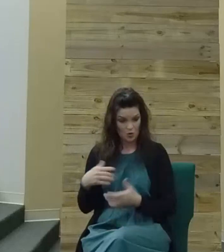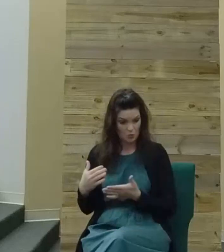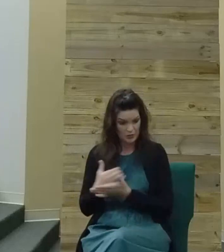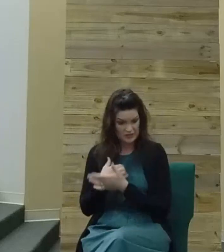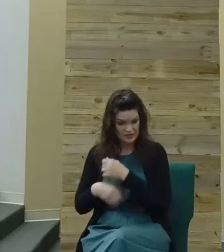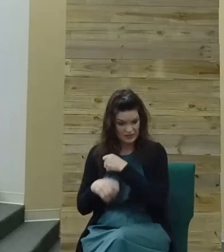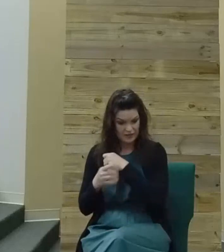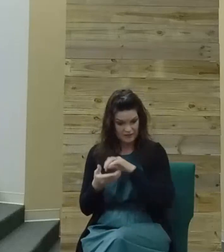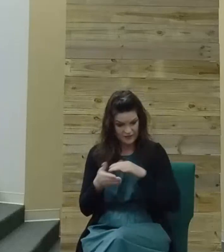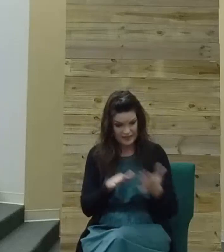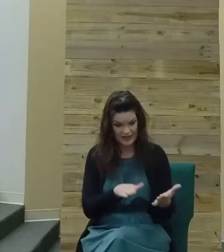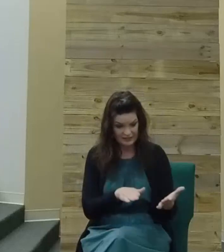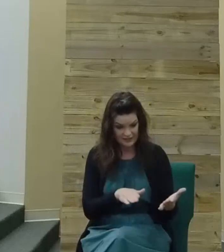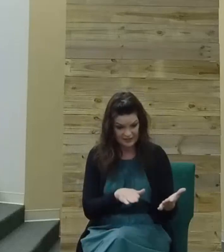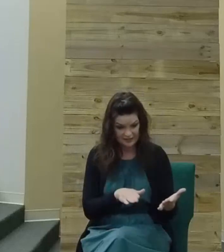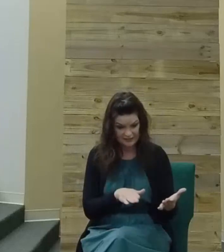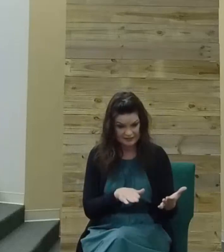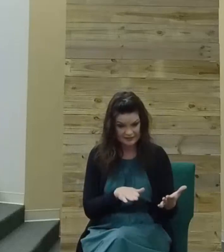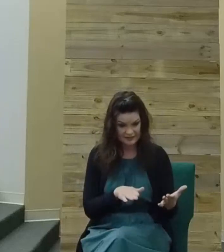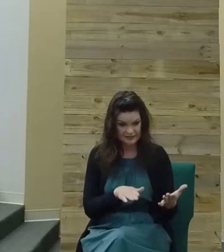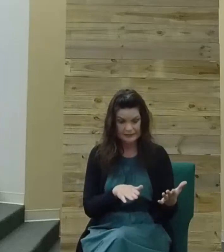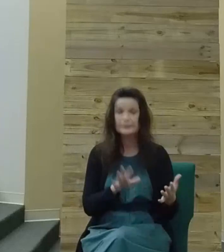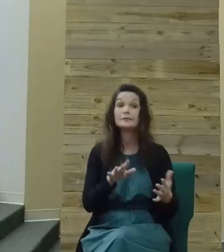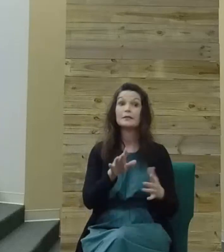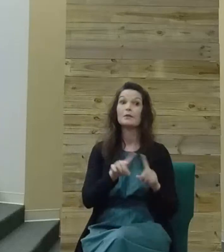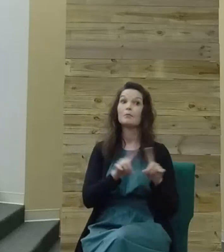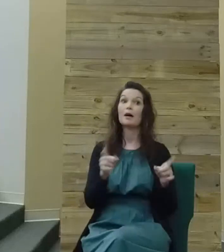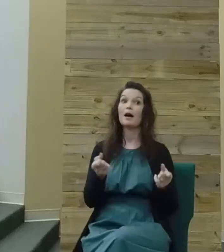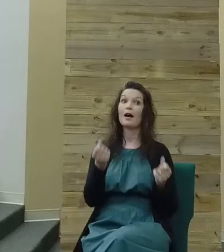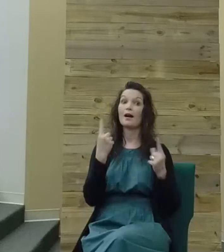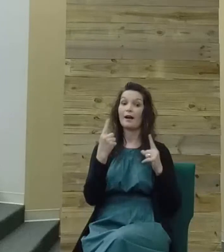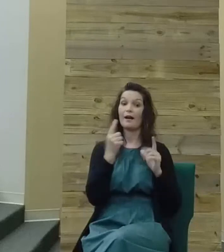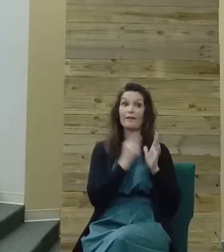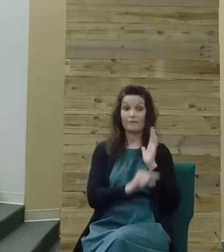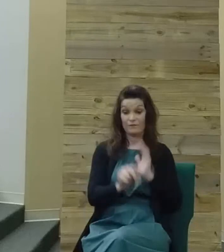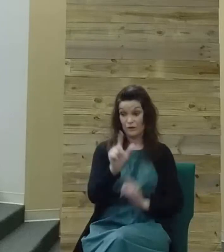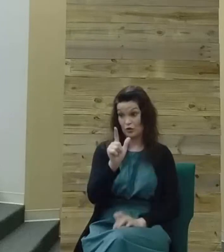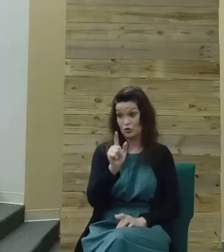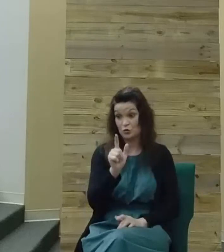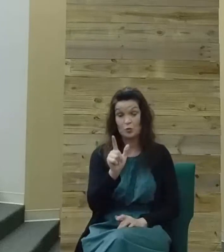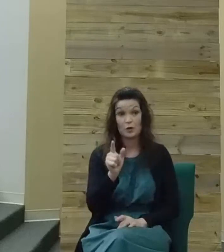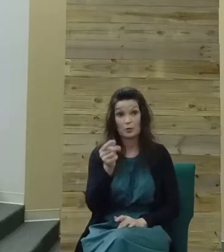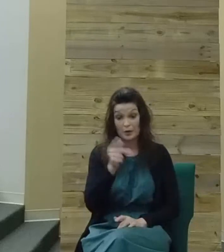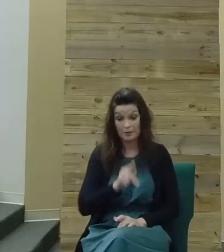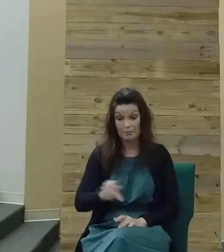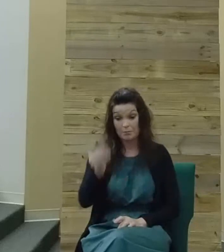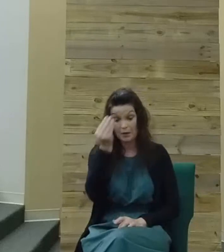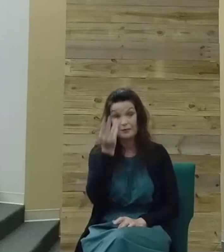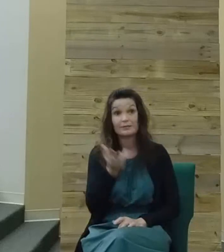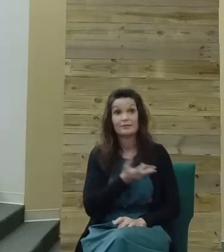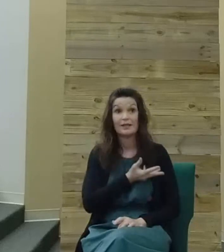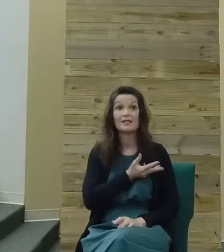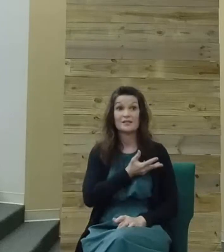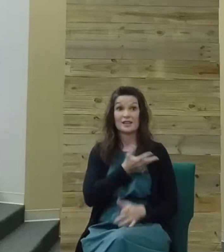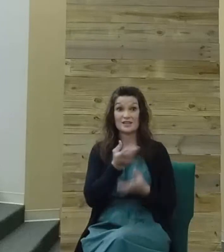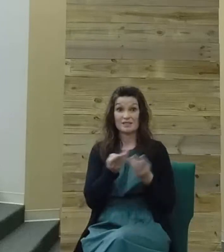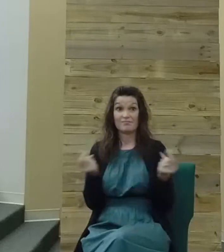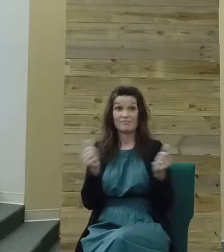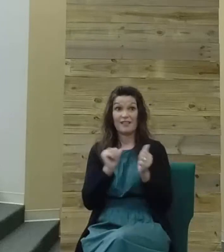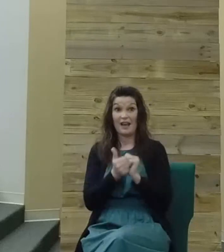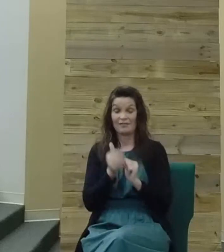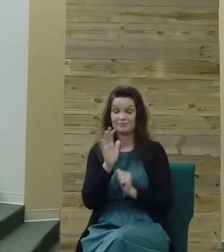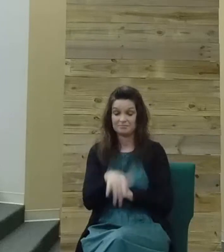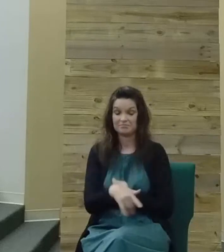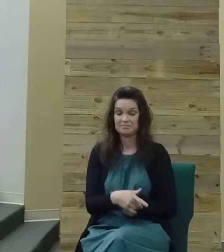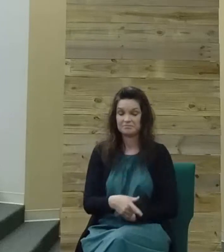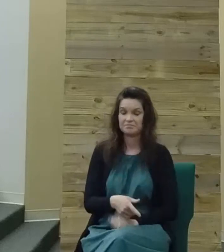deserve death. We can't be brought back into a relationship with him. But in verse 21, Paul tells us what God did to solve that problem.